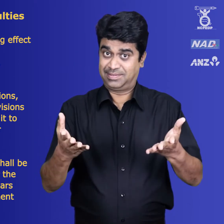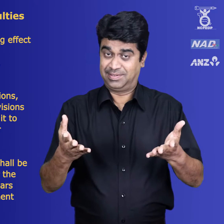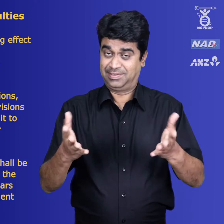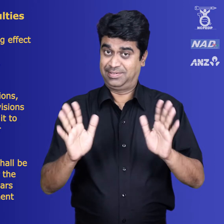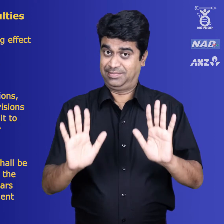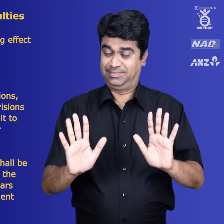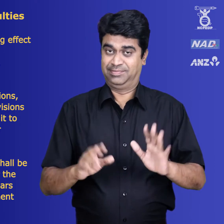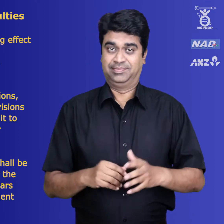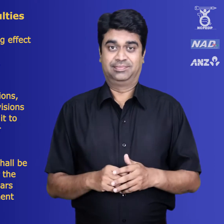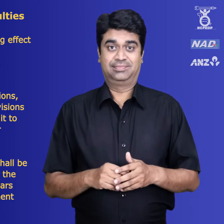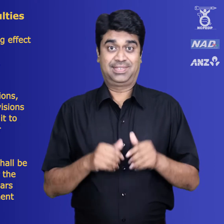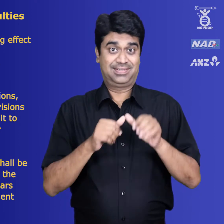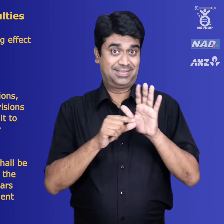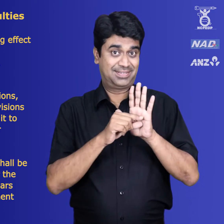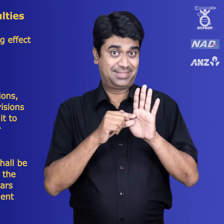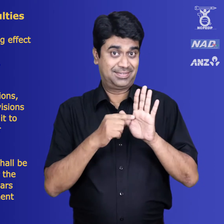expedient for removing the difficulty,